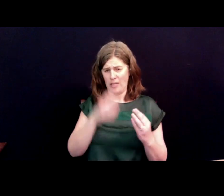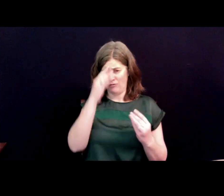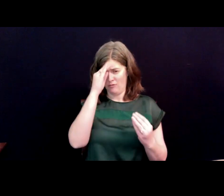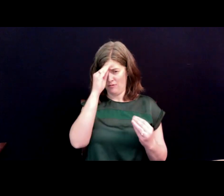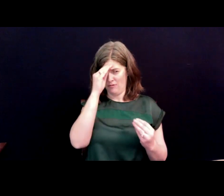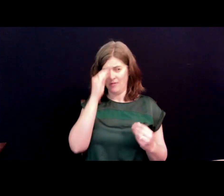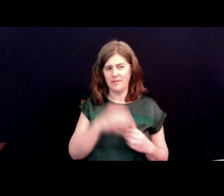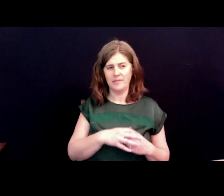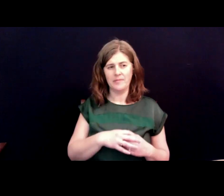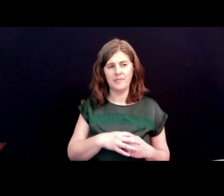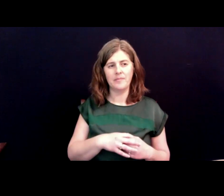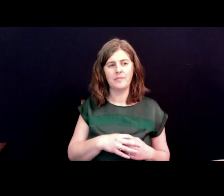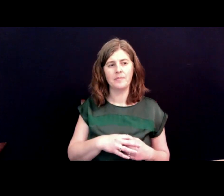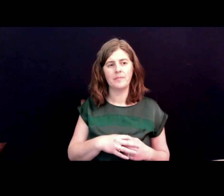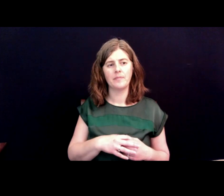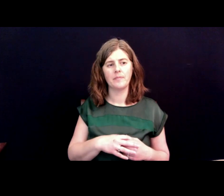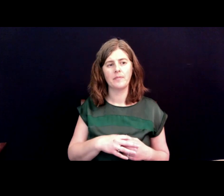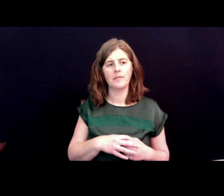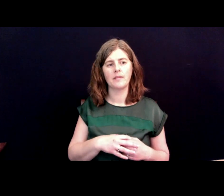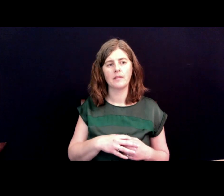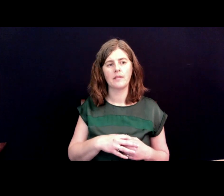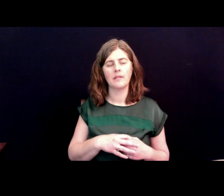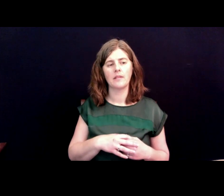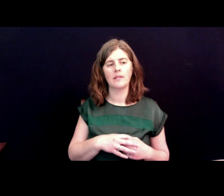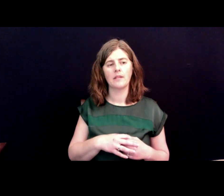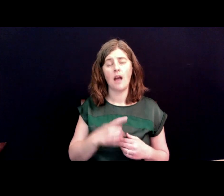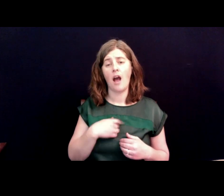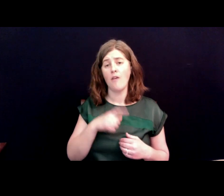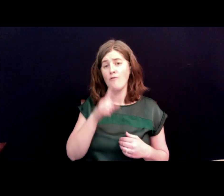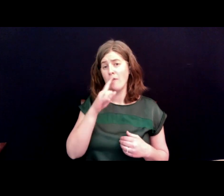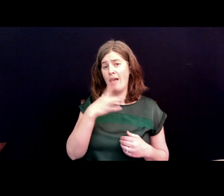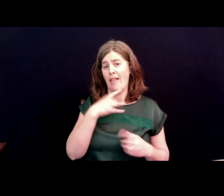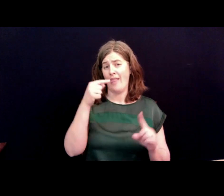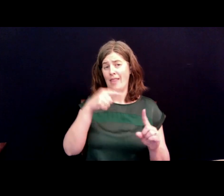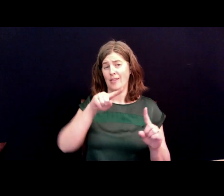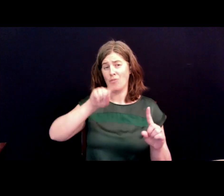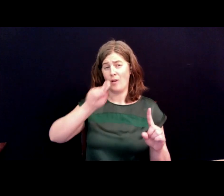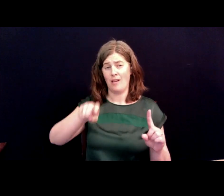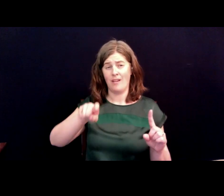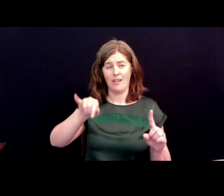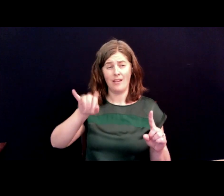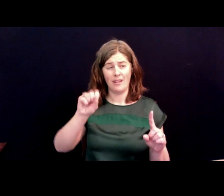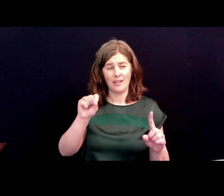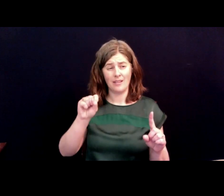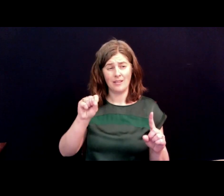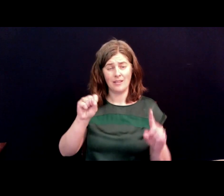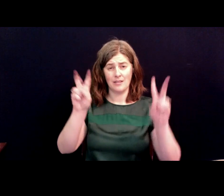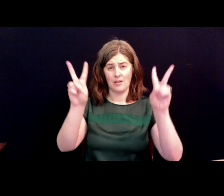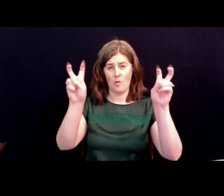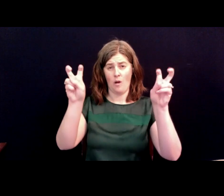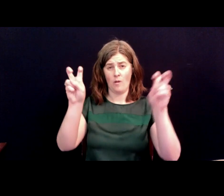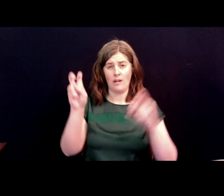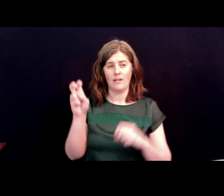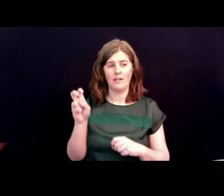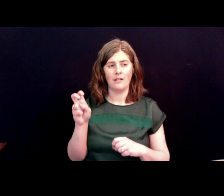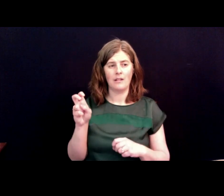you. All right. So let's do this. I really like this question that's about is quote, he doesn't require a lot